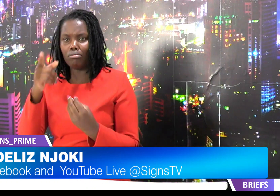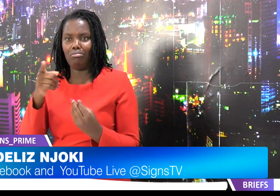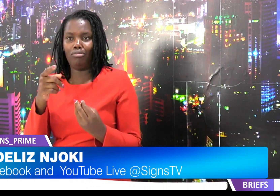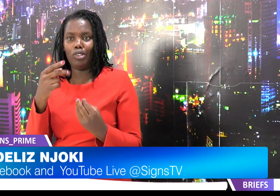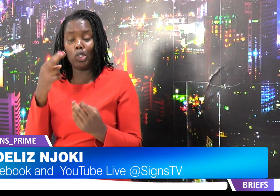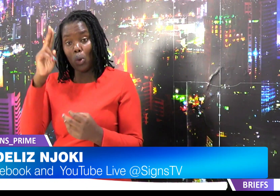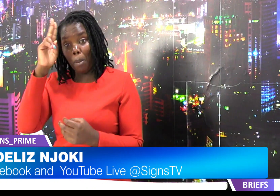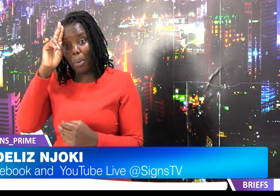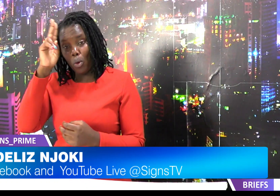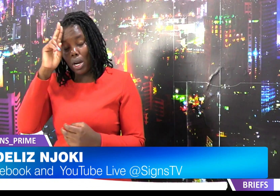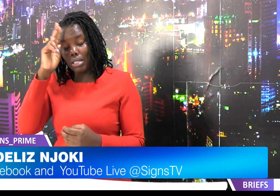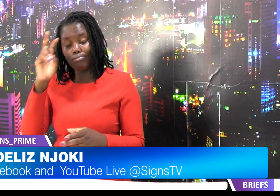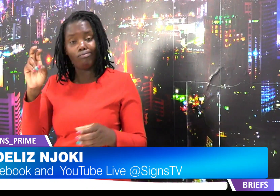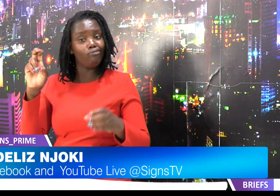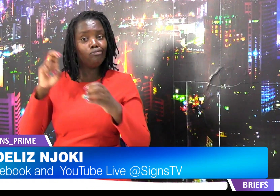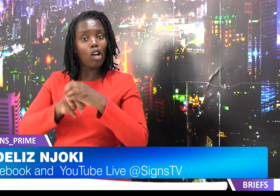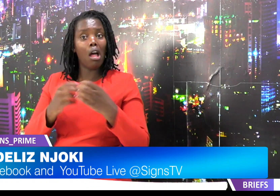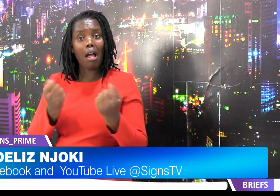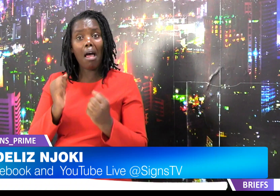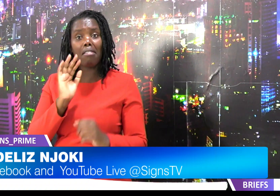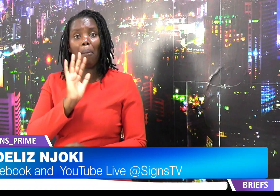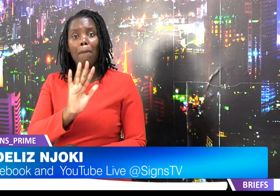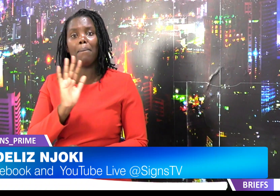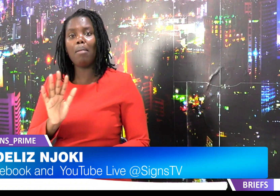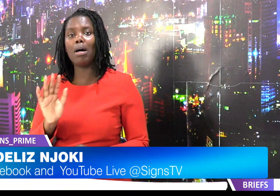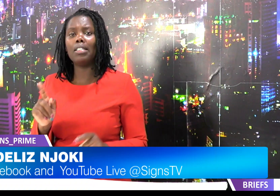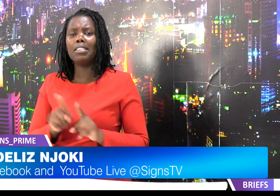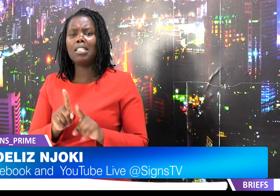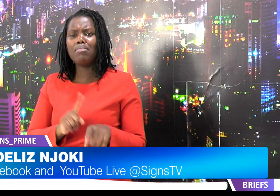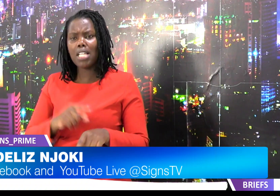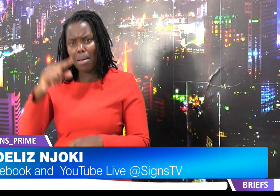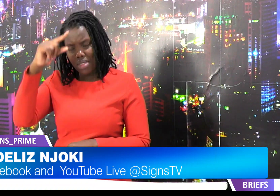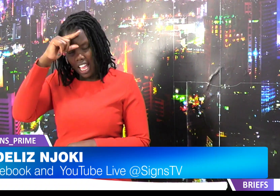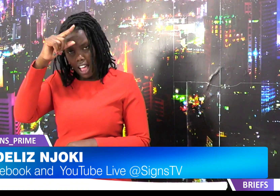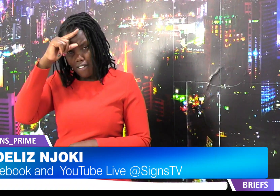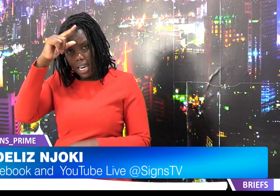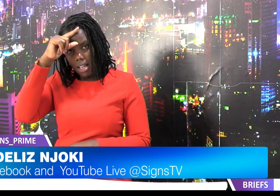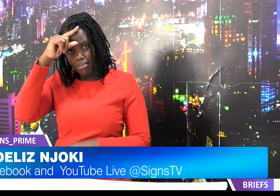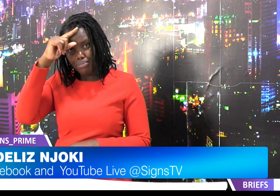before she went ahead to get into the police Land Cruiser.